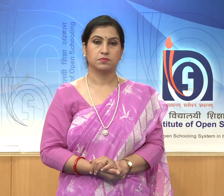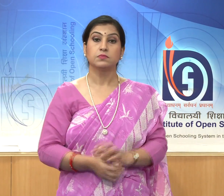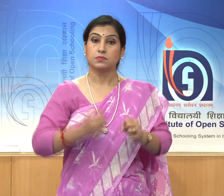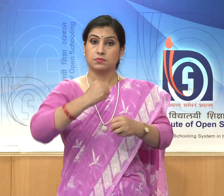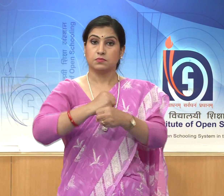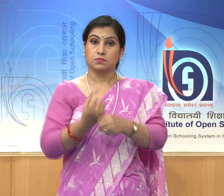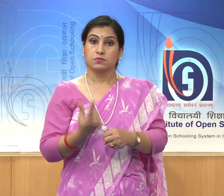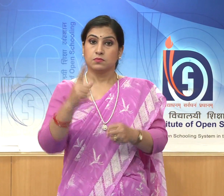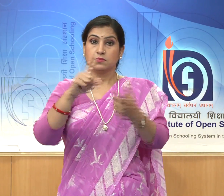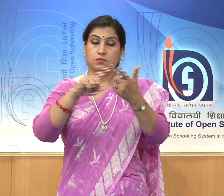Guler miniature